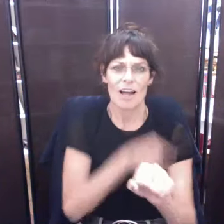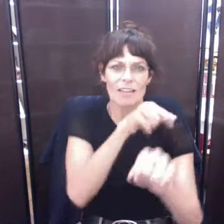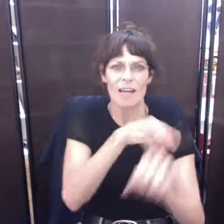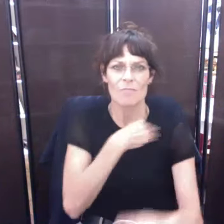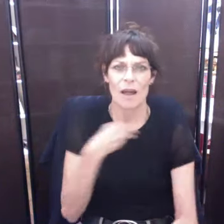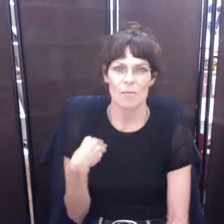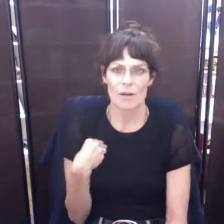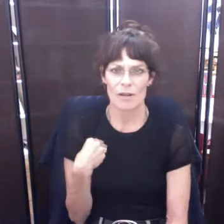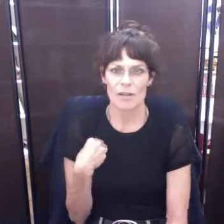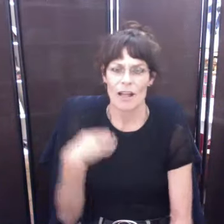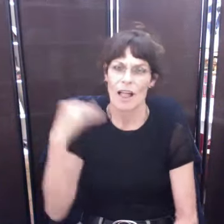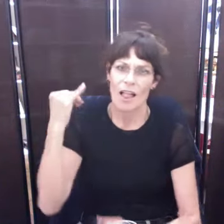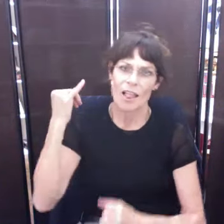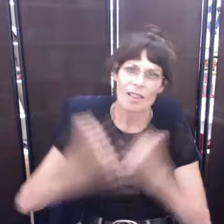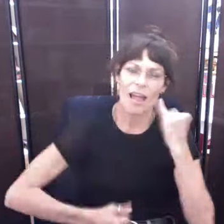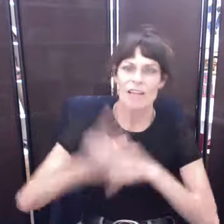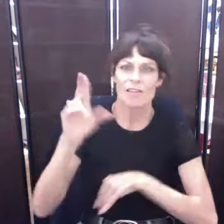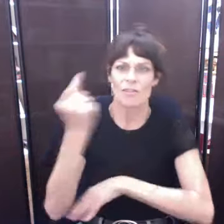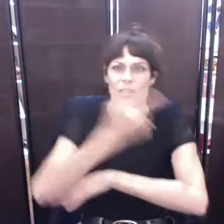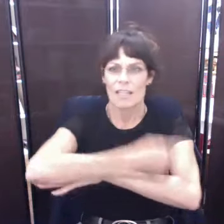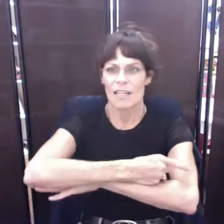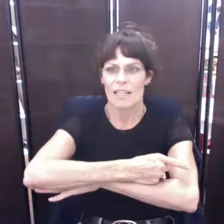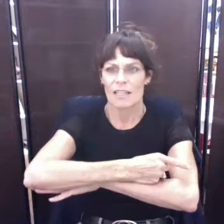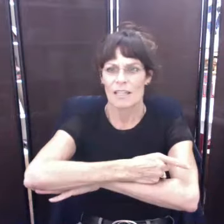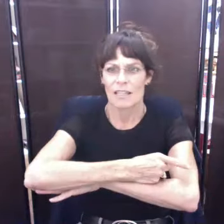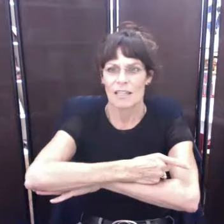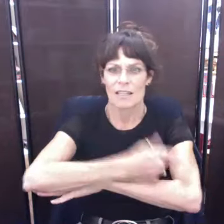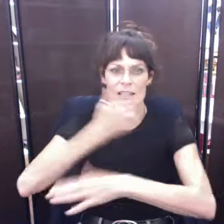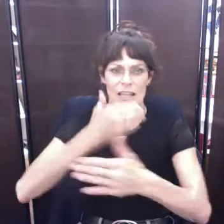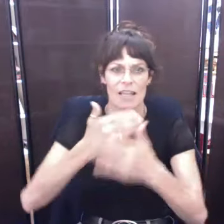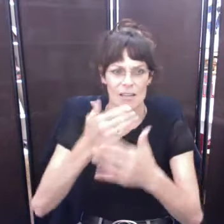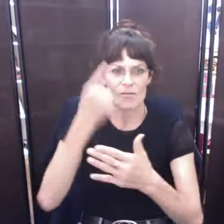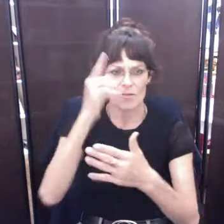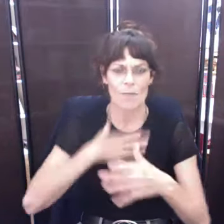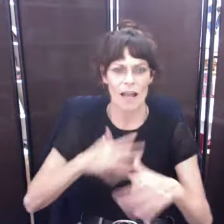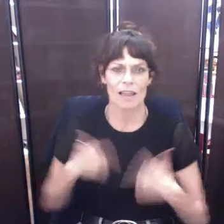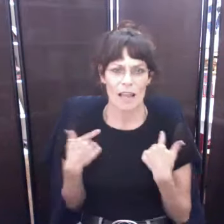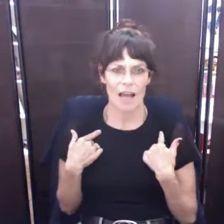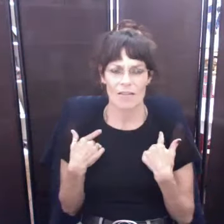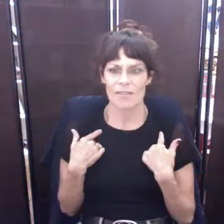last 30 days. Thank you for my life. I wouldn't be here without you guys.